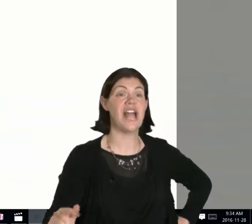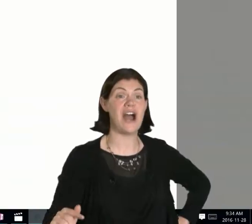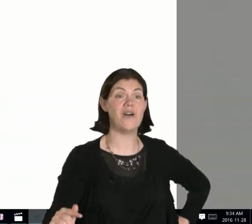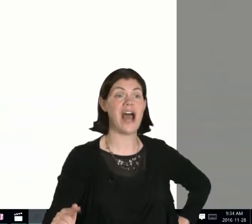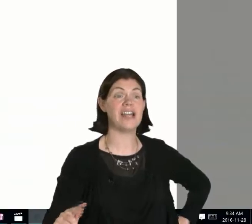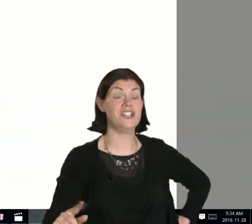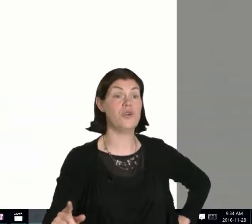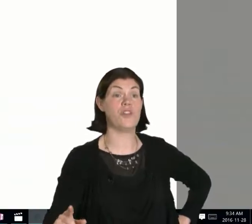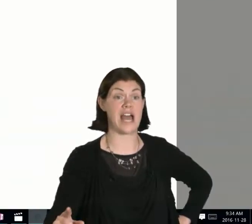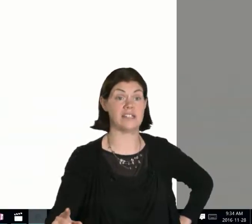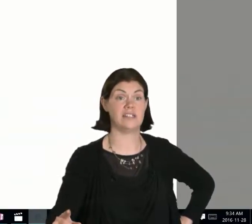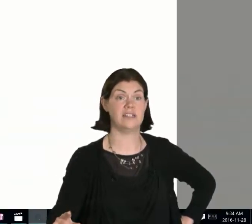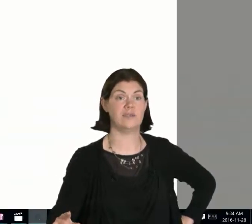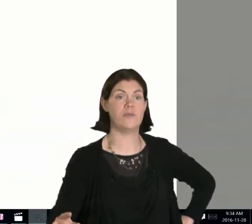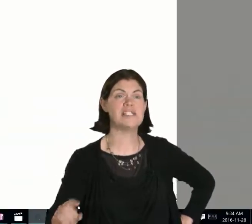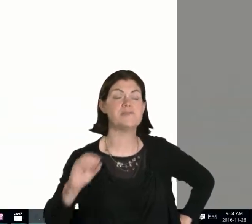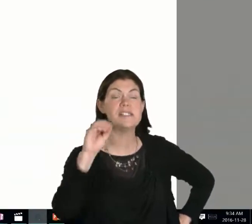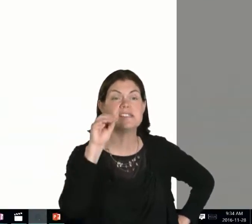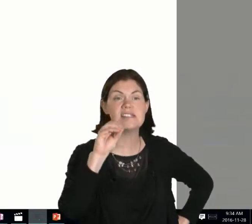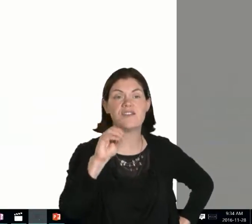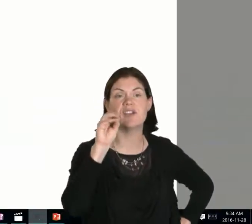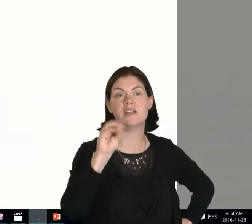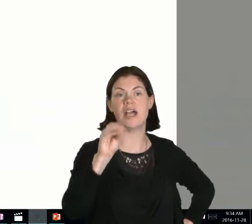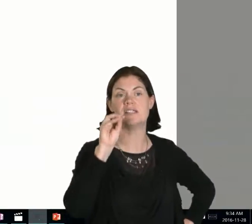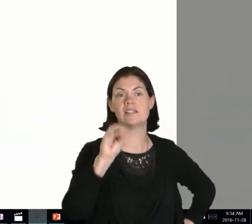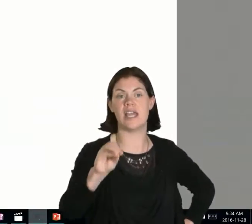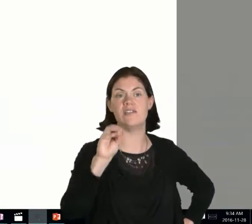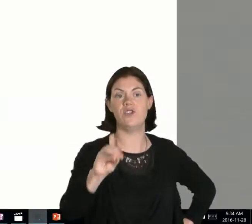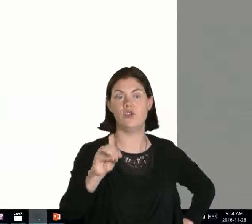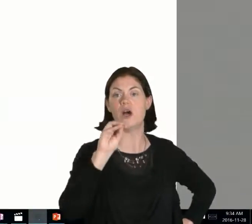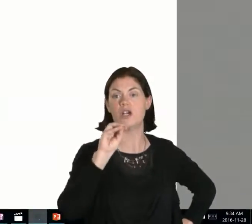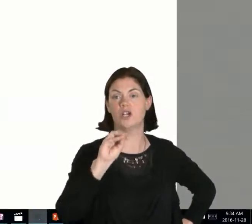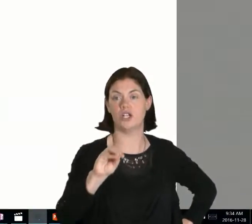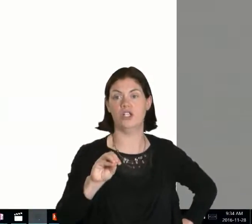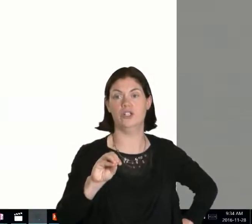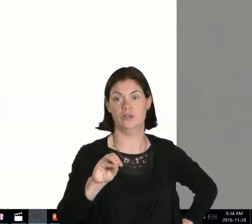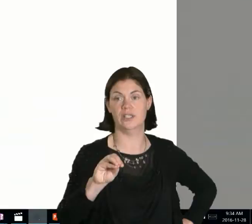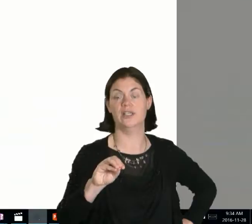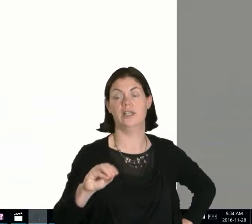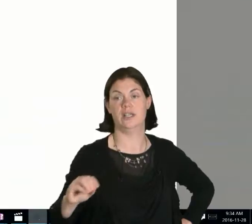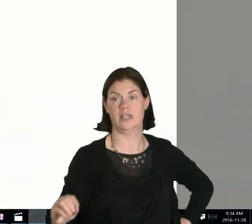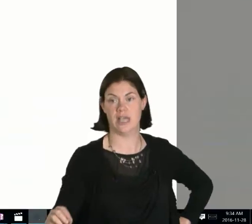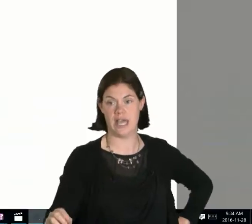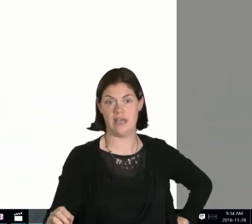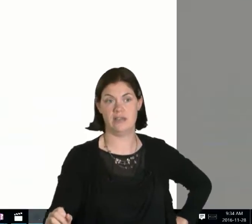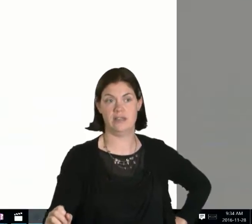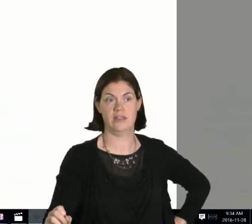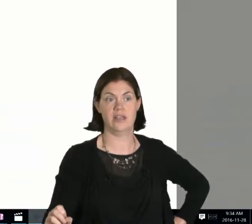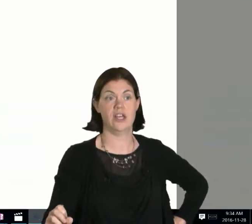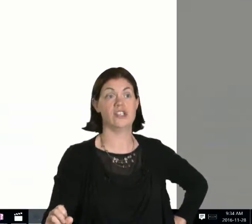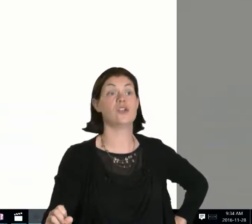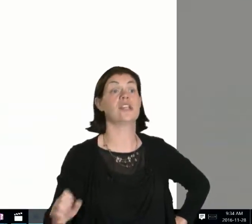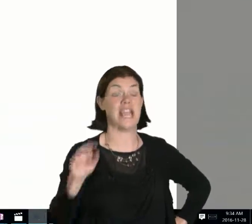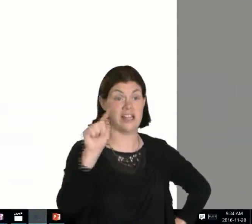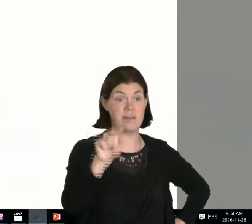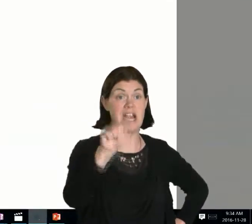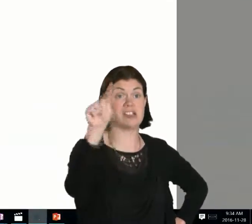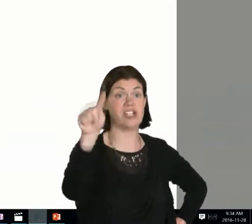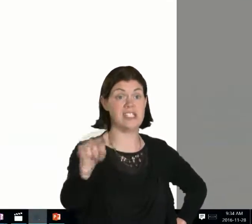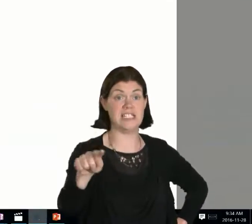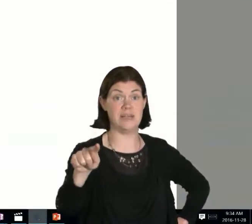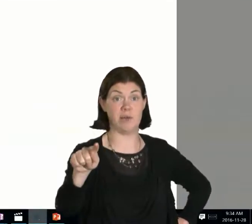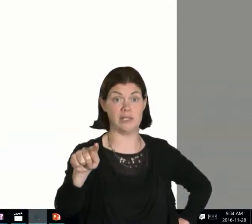So now, how did you know that? What specific lines gave you a clue? Okay. So, Kaylin,